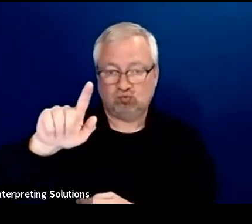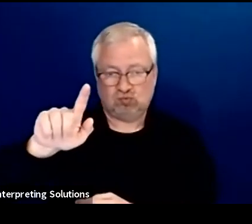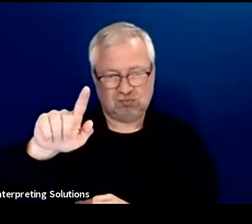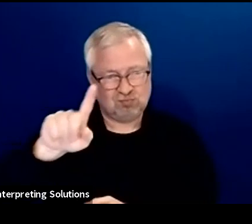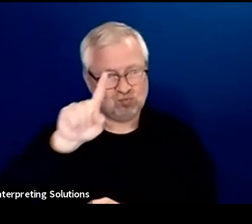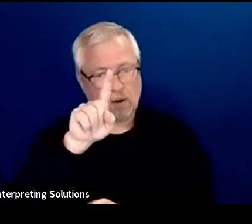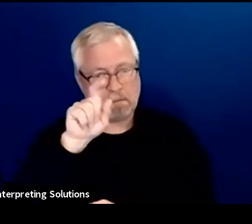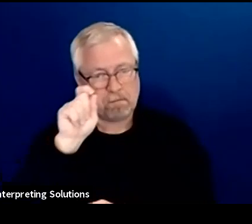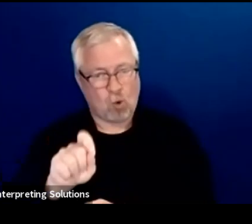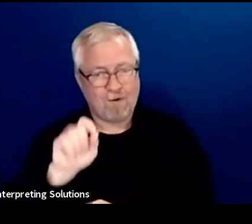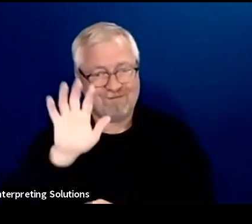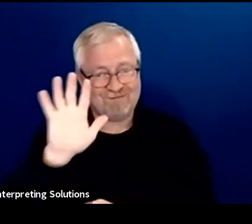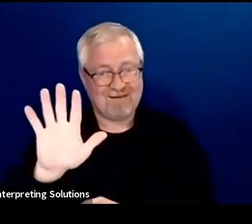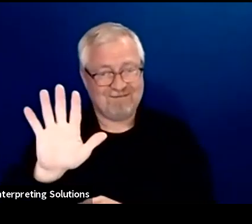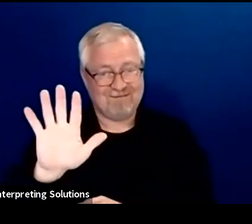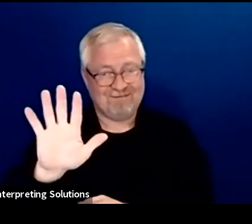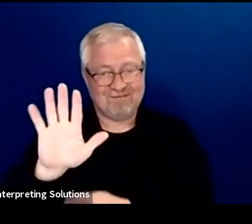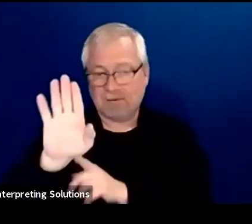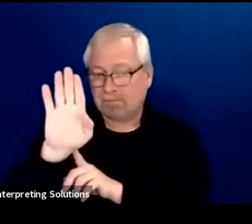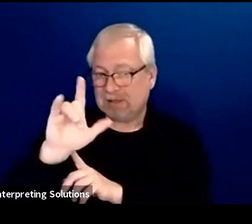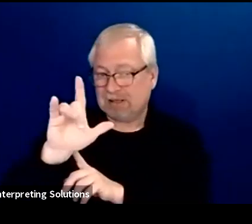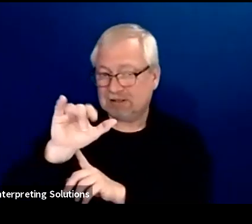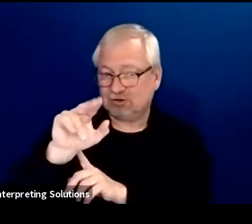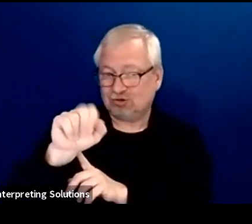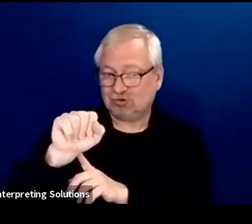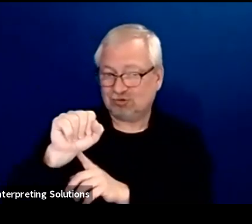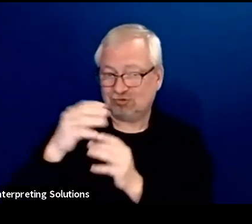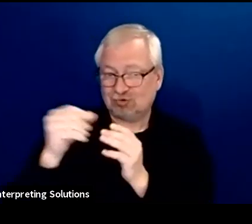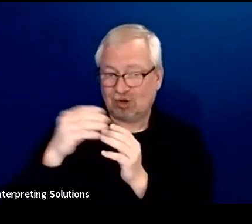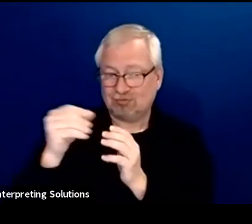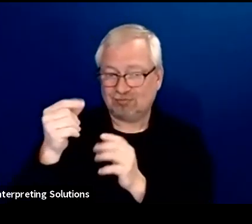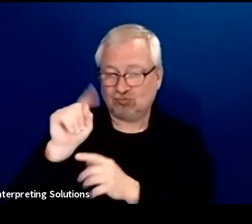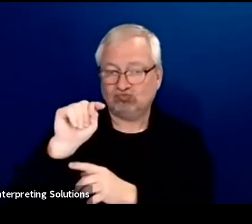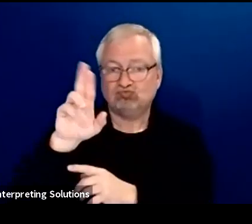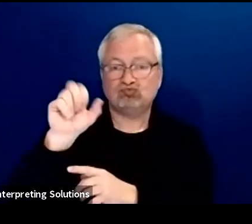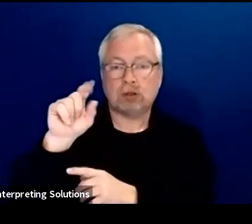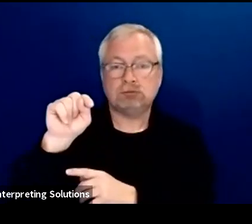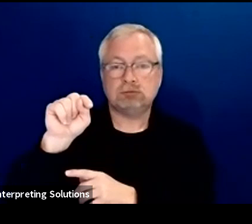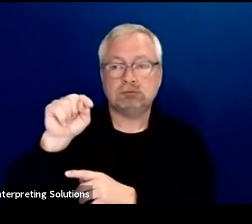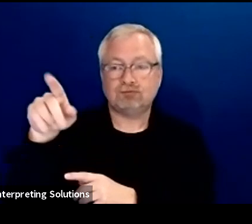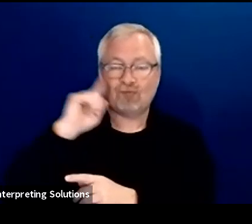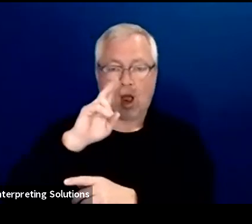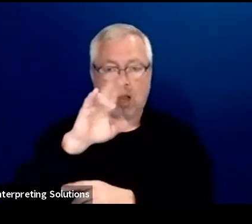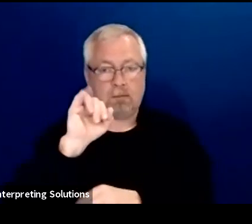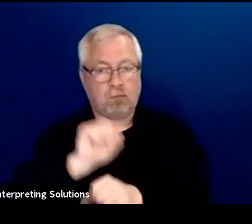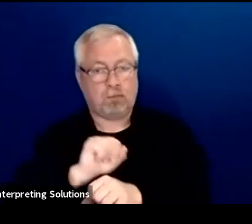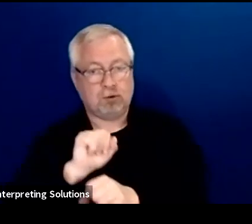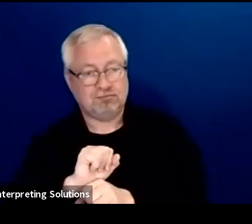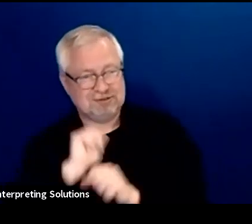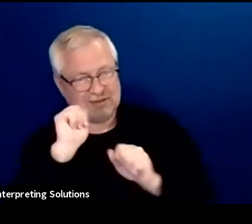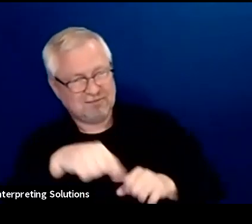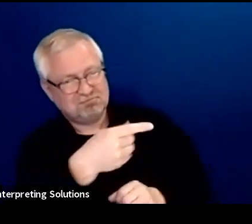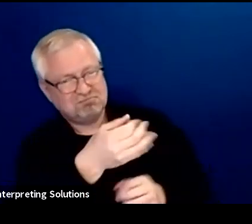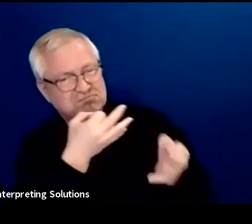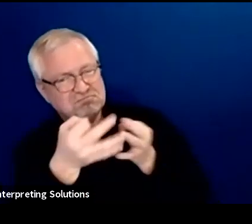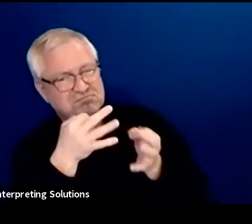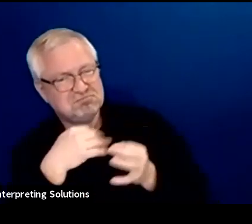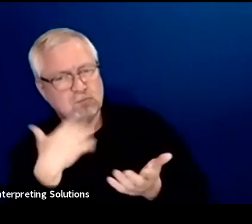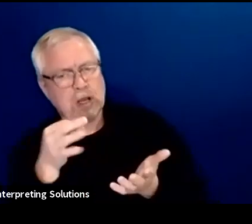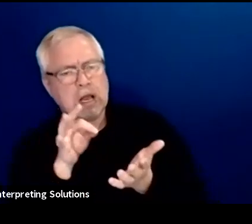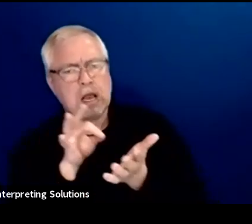unemployment could sustain 12 weeks of surging claims. Can you tell us where that account balance stands, and if you're